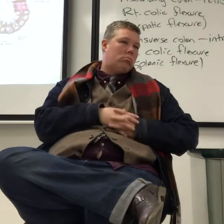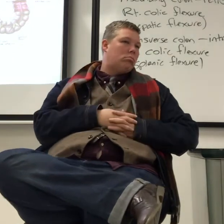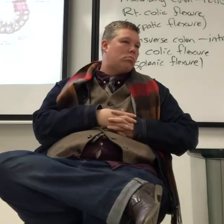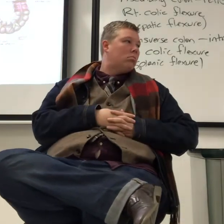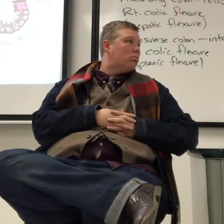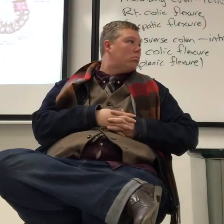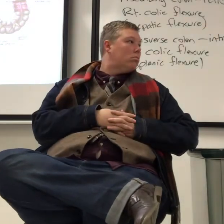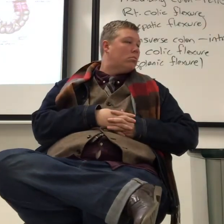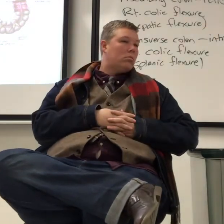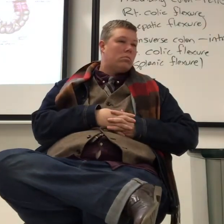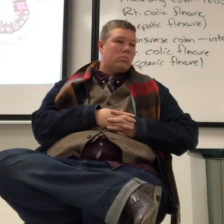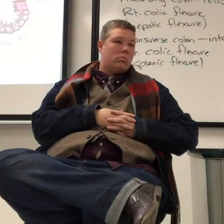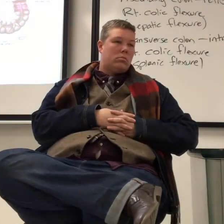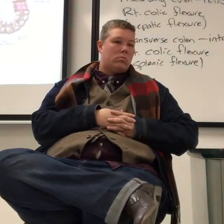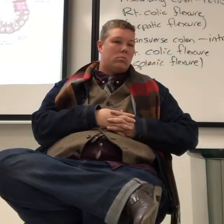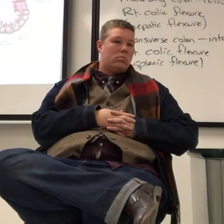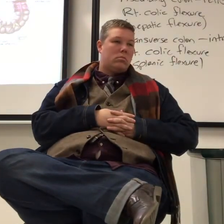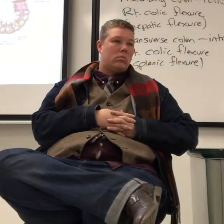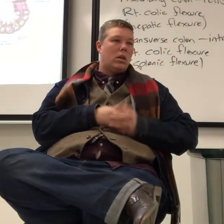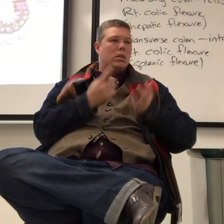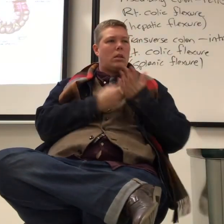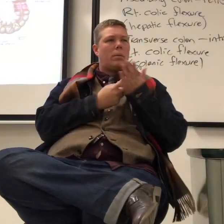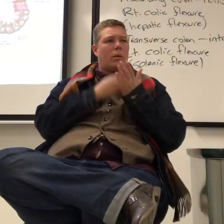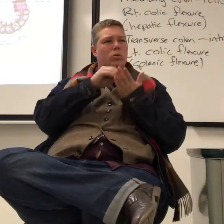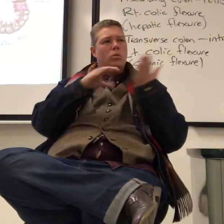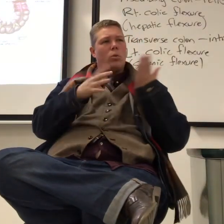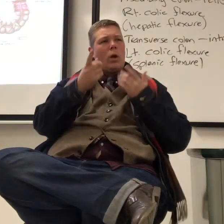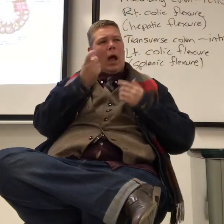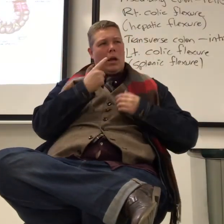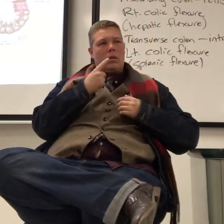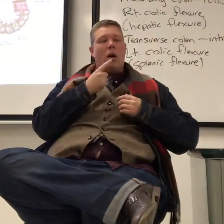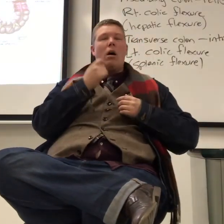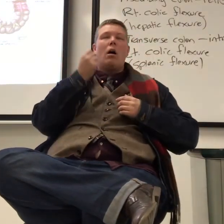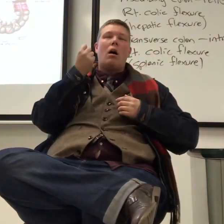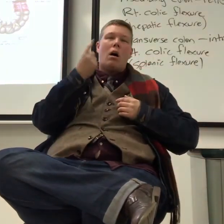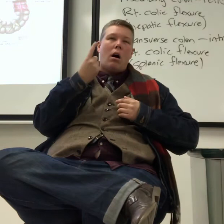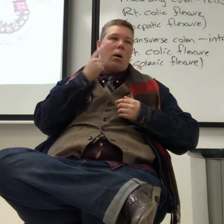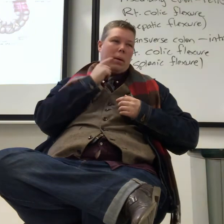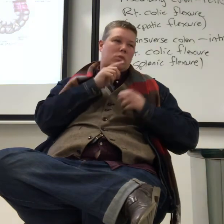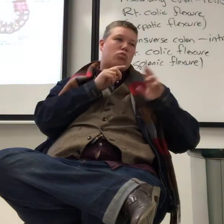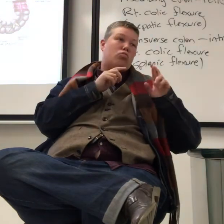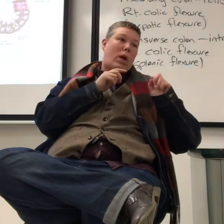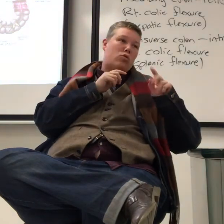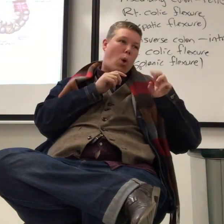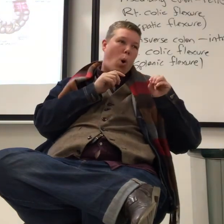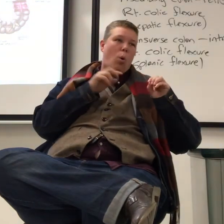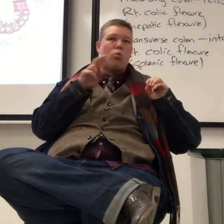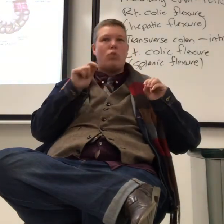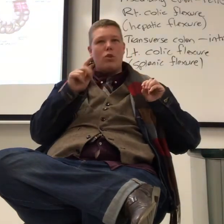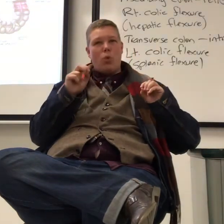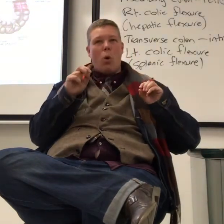Okay. Yeah, sometimes students ask questions, oh yeah, that's why you're asking. Okay, I can see why you think this is a valve.